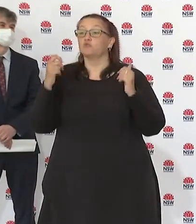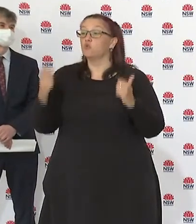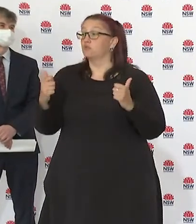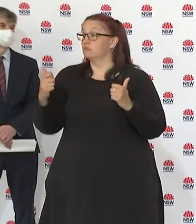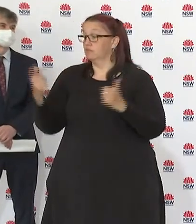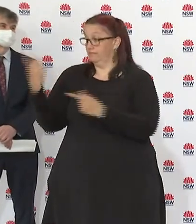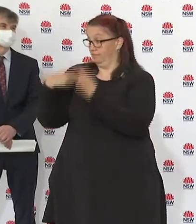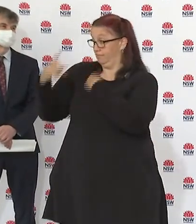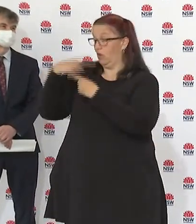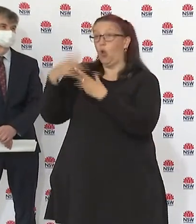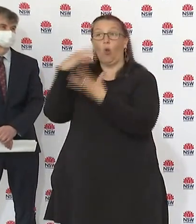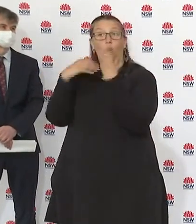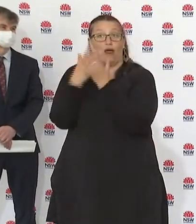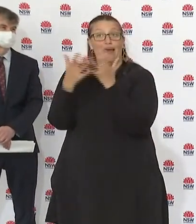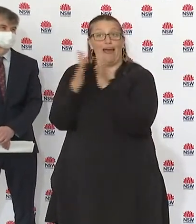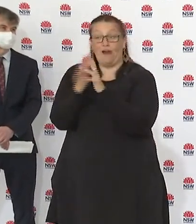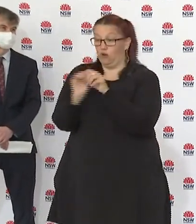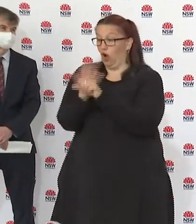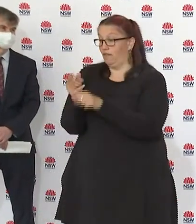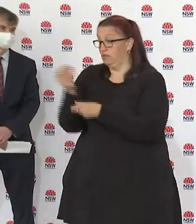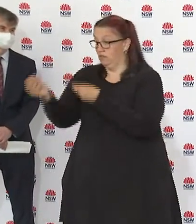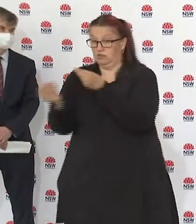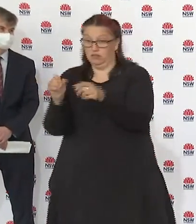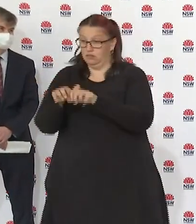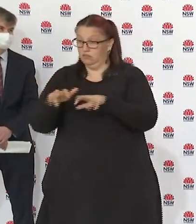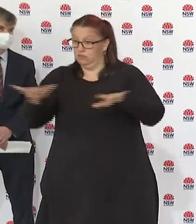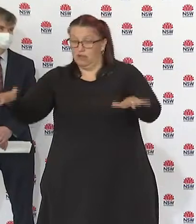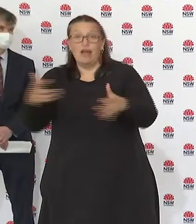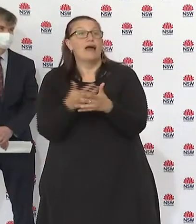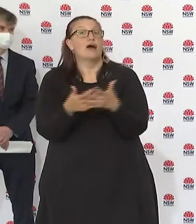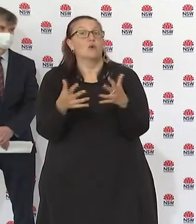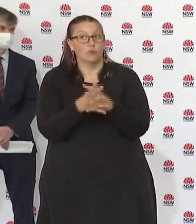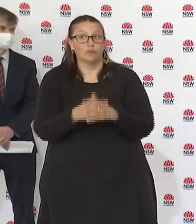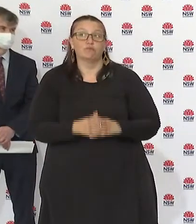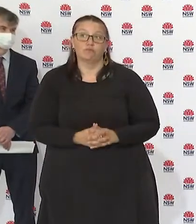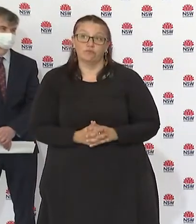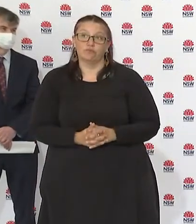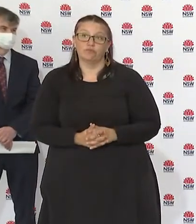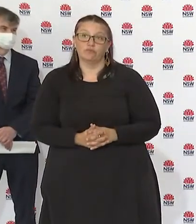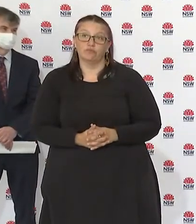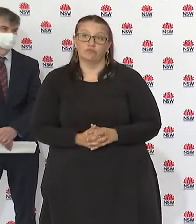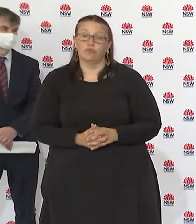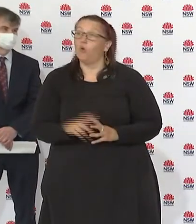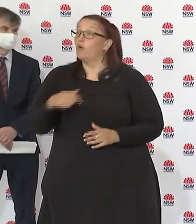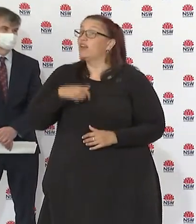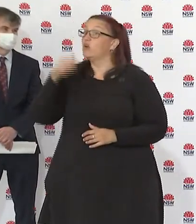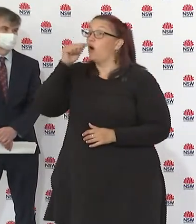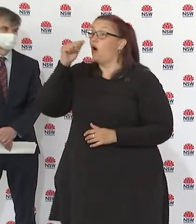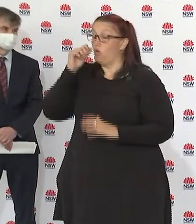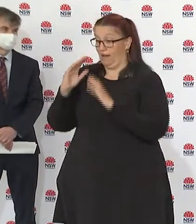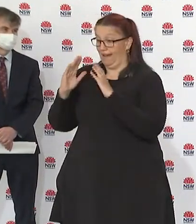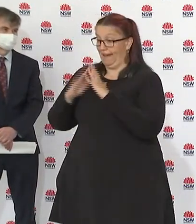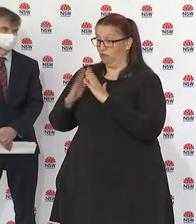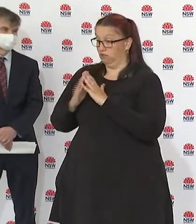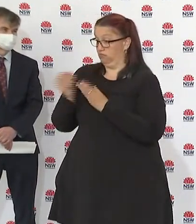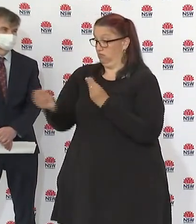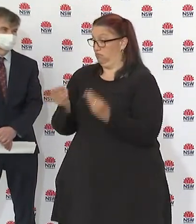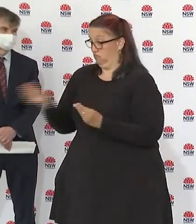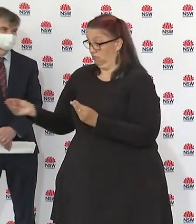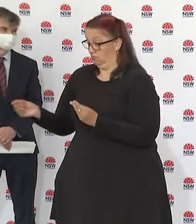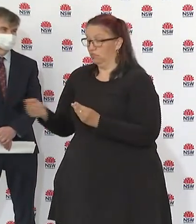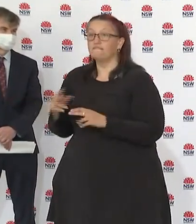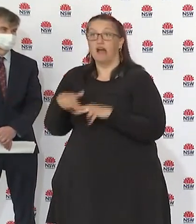and in which way. And consistently we've seen critical workplaces and also households be the main generators of the